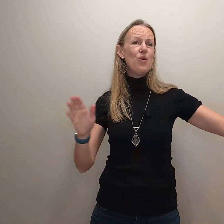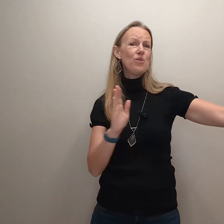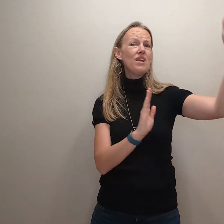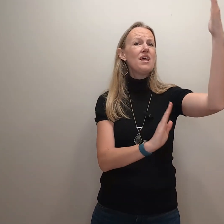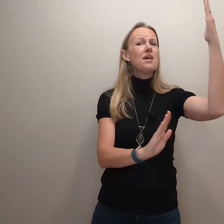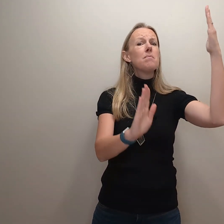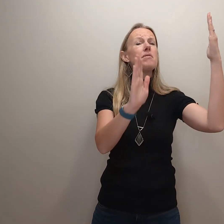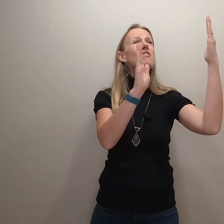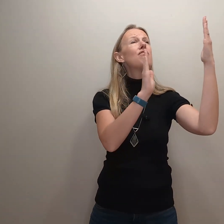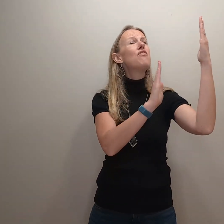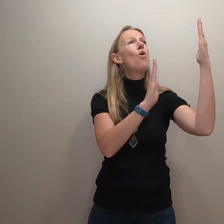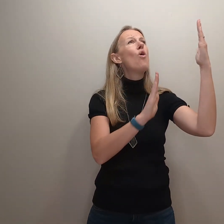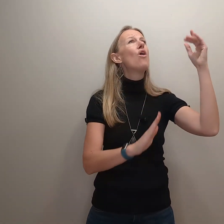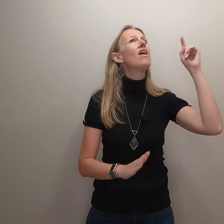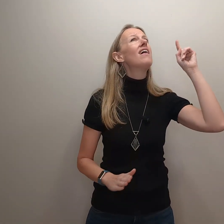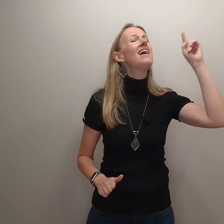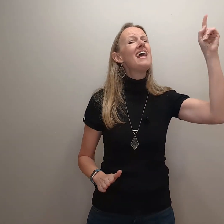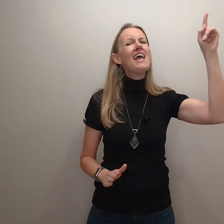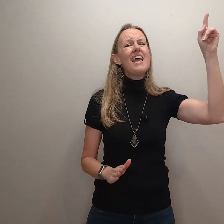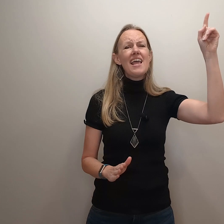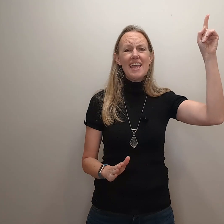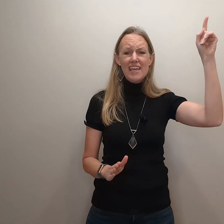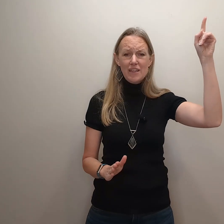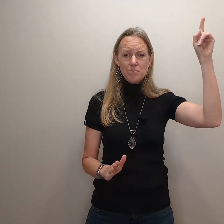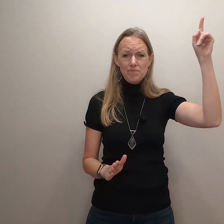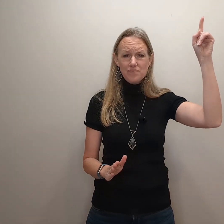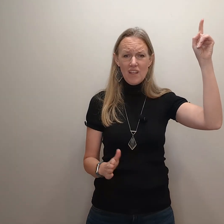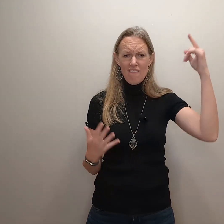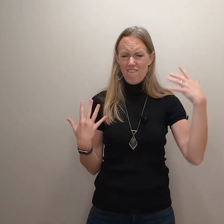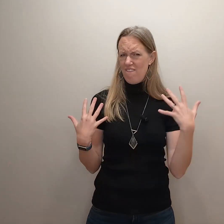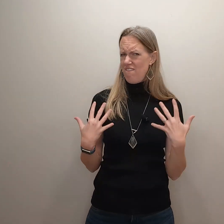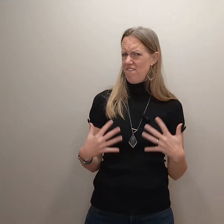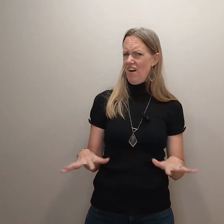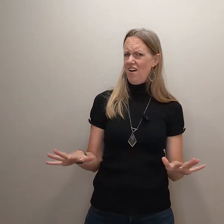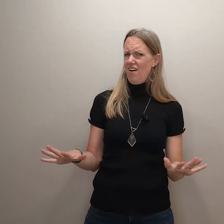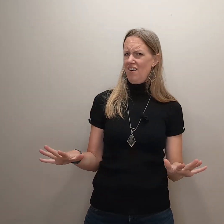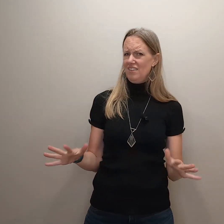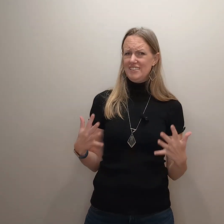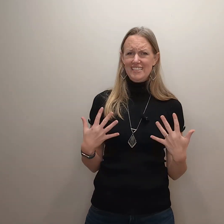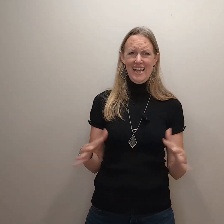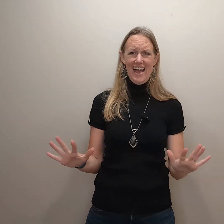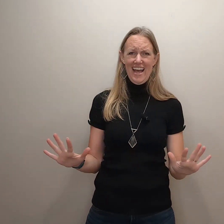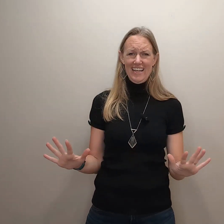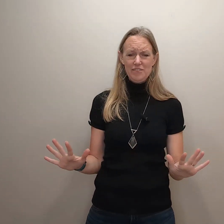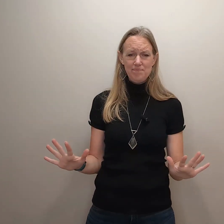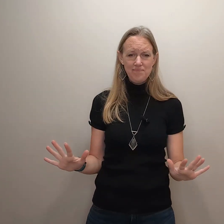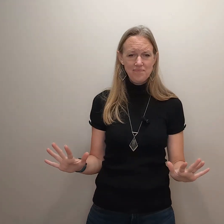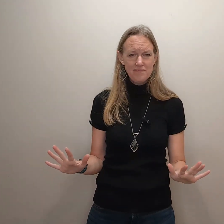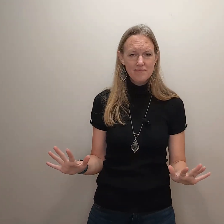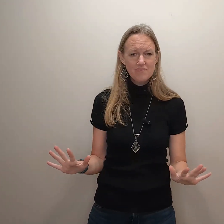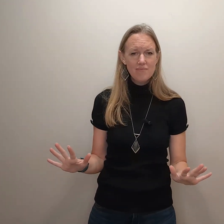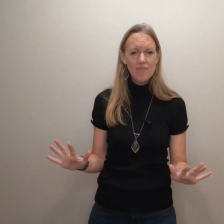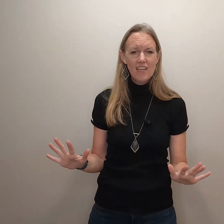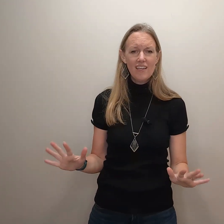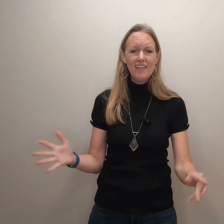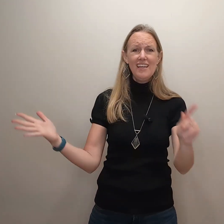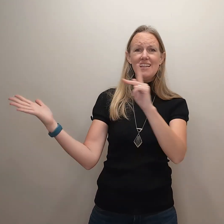throne before him fall. It's gone. Okay,